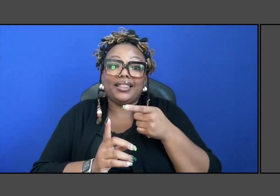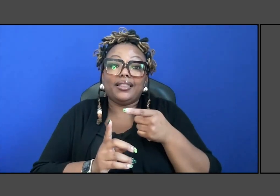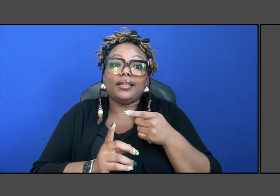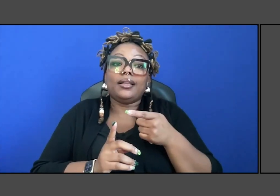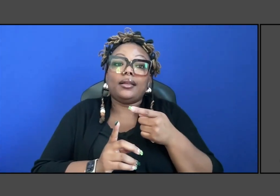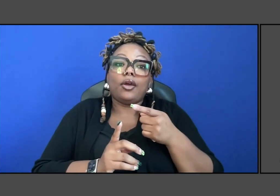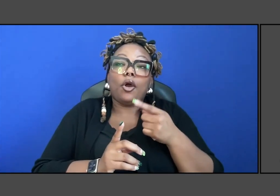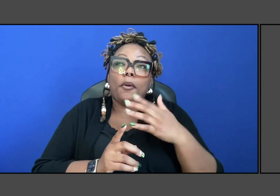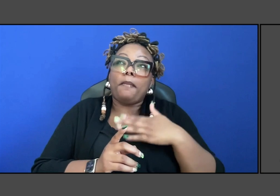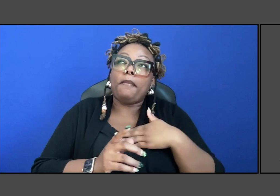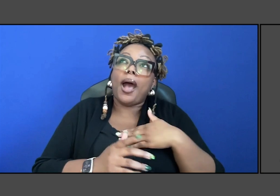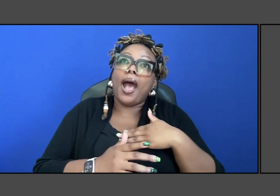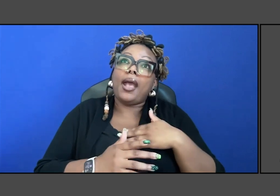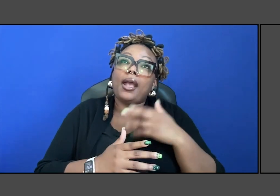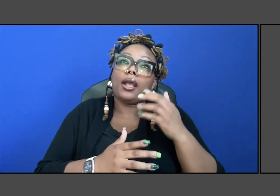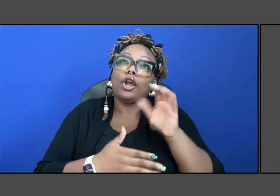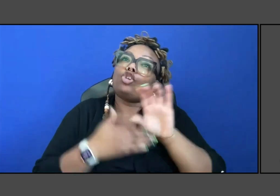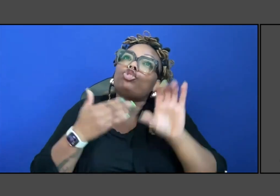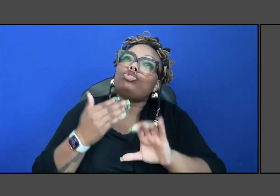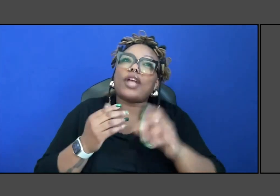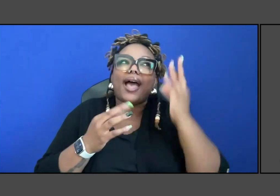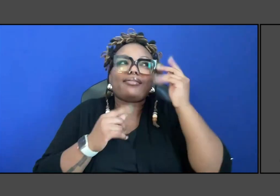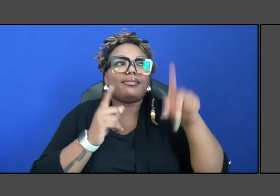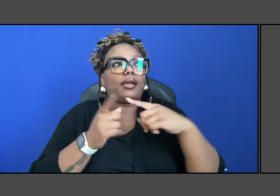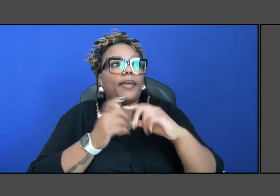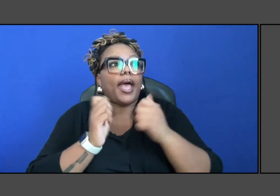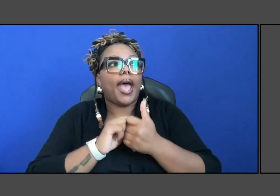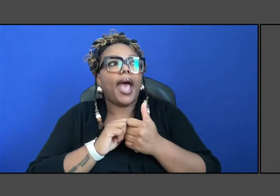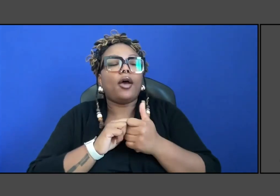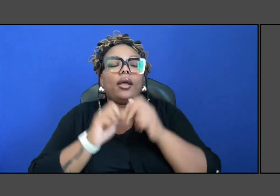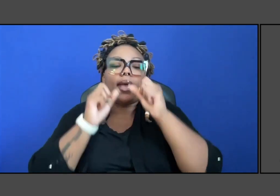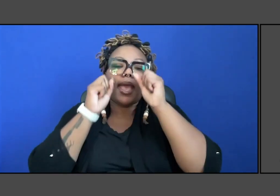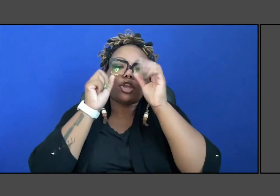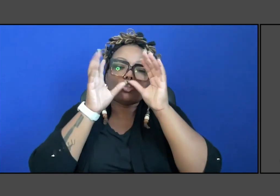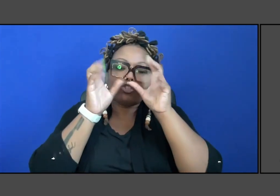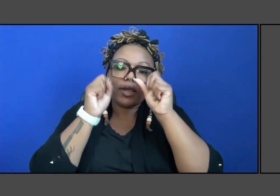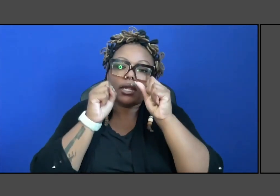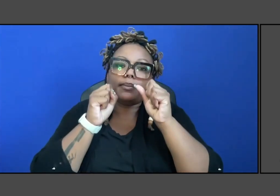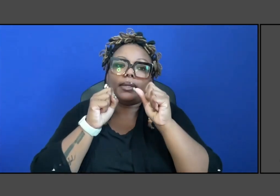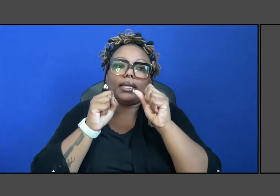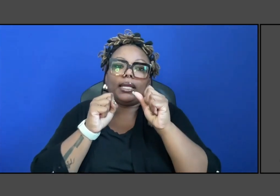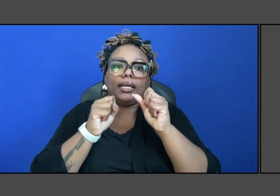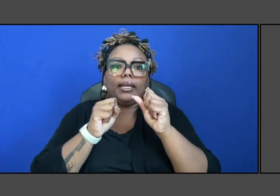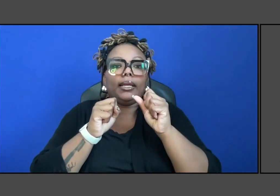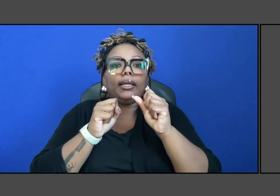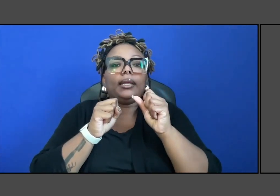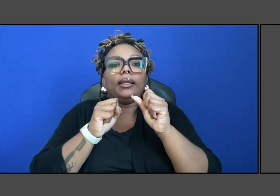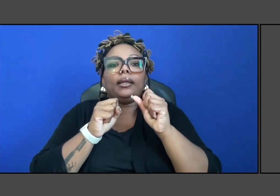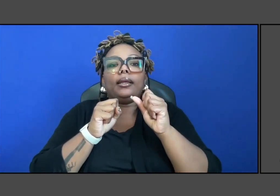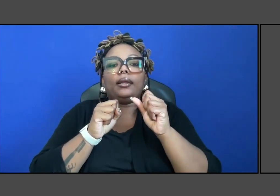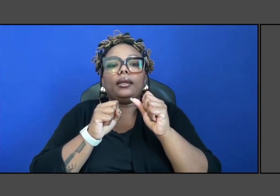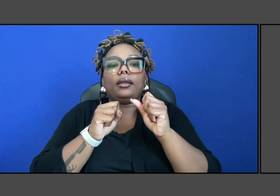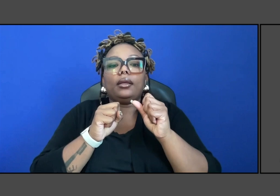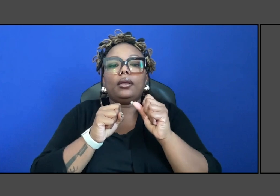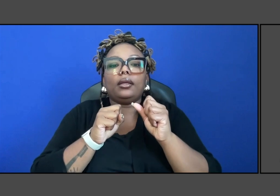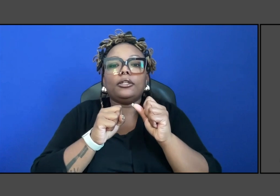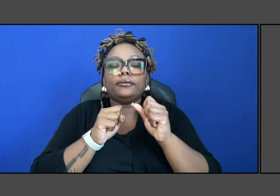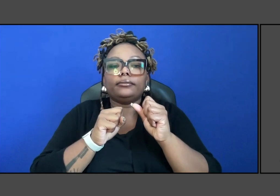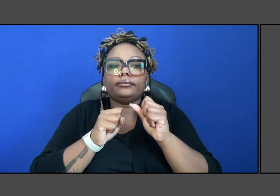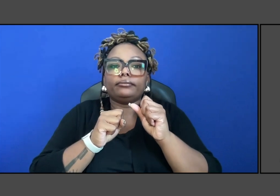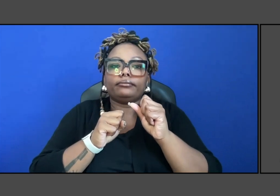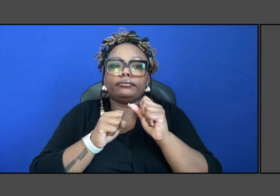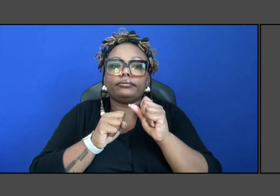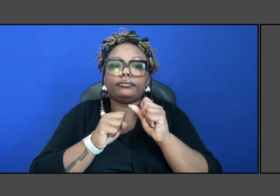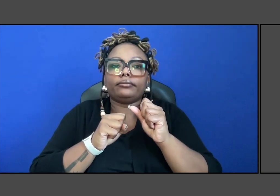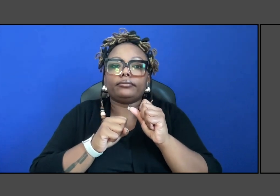but I think about how incredibly, incredibly fraught and how contentious